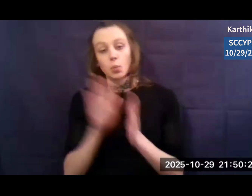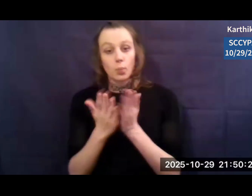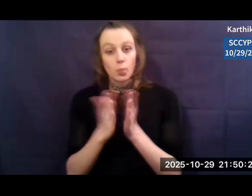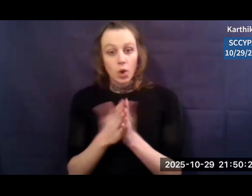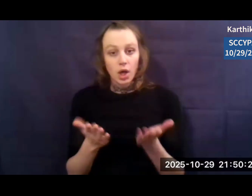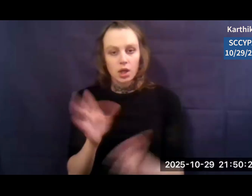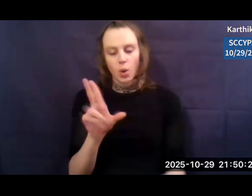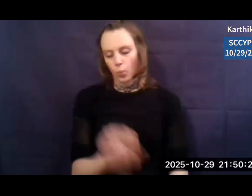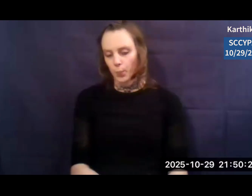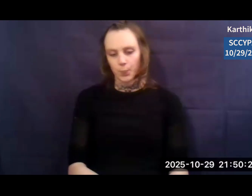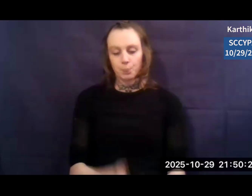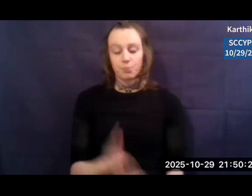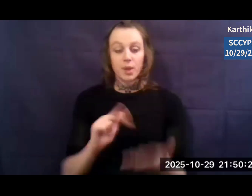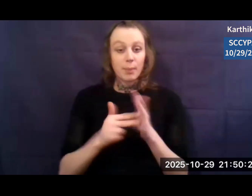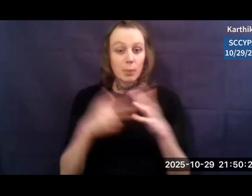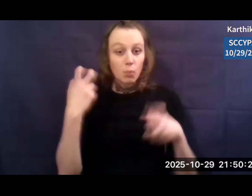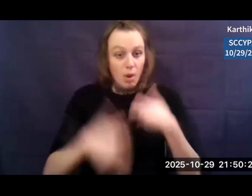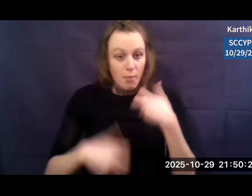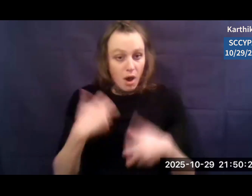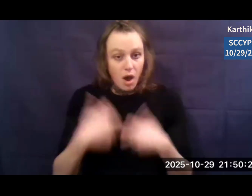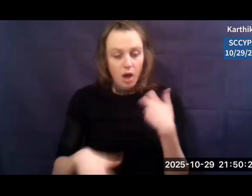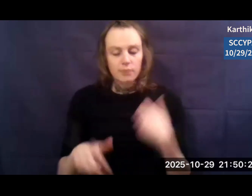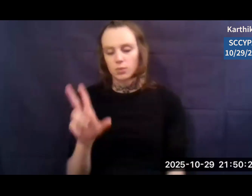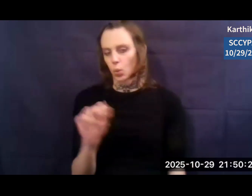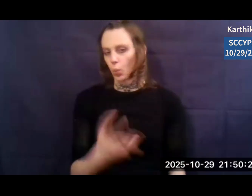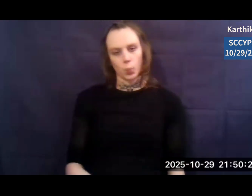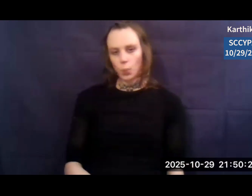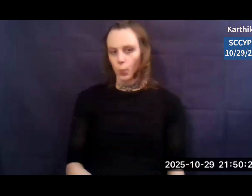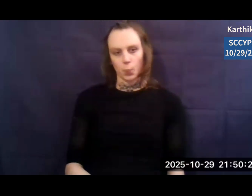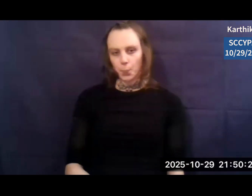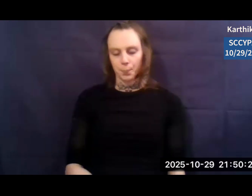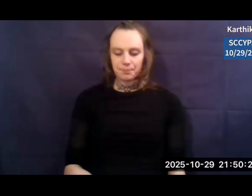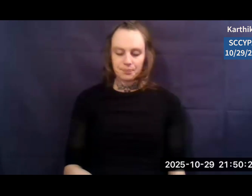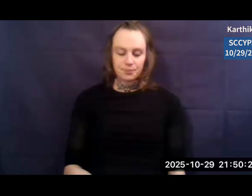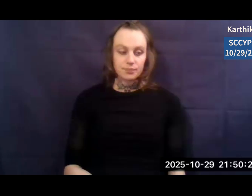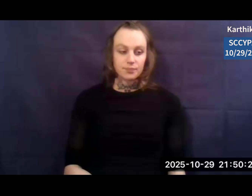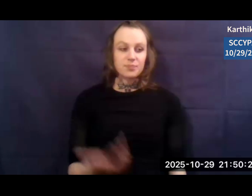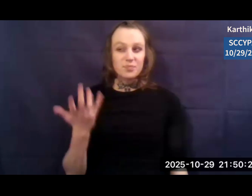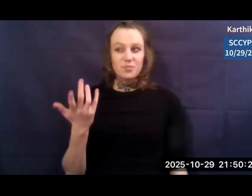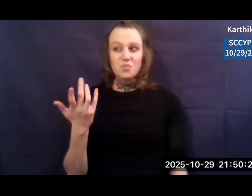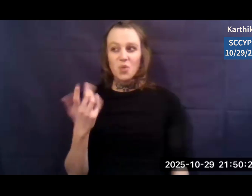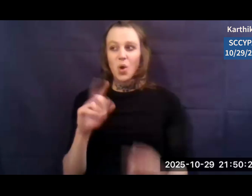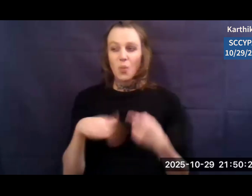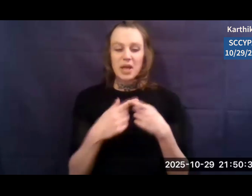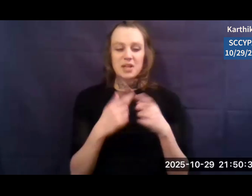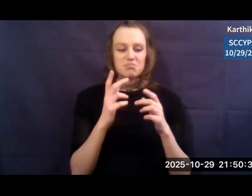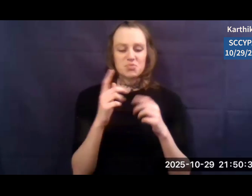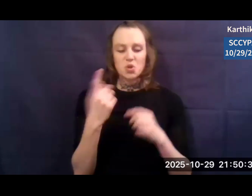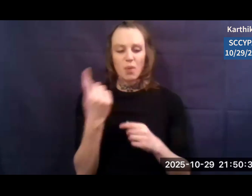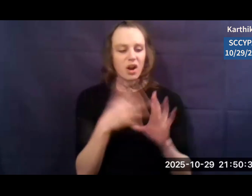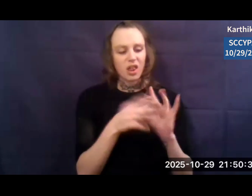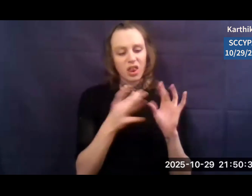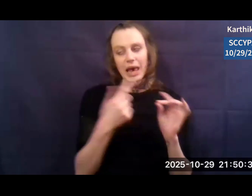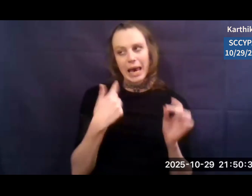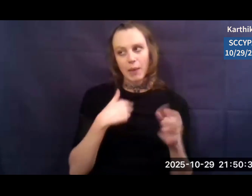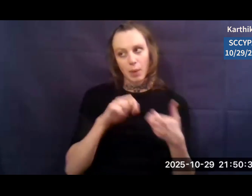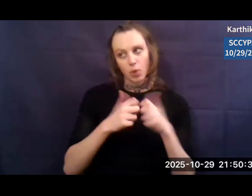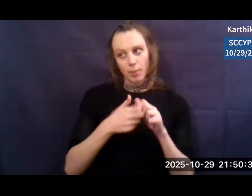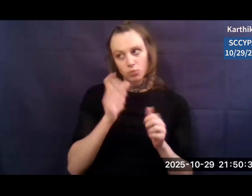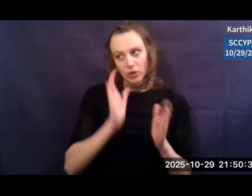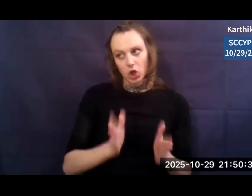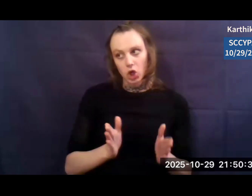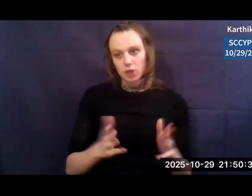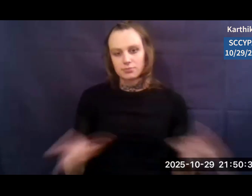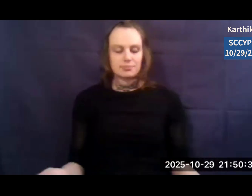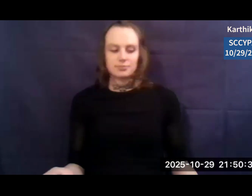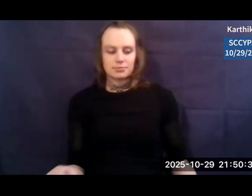No. Does that mean it's a problem? No. And so, like for me, like when people said that they're a problem drinker, I'm like, you